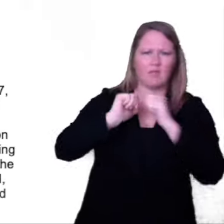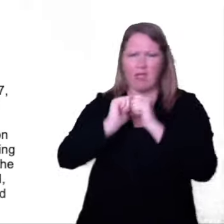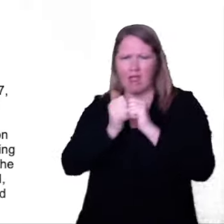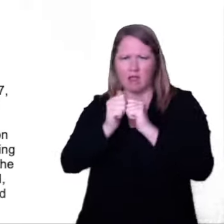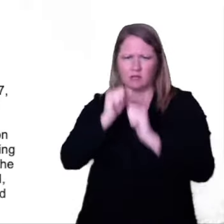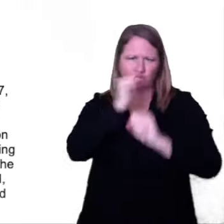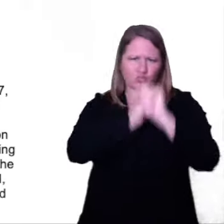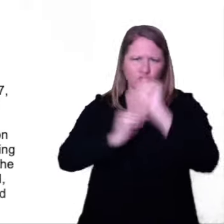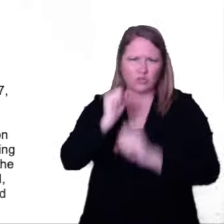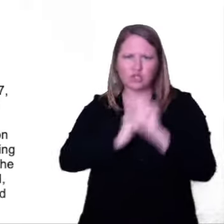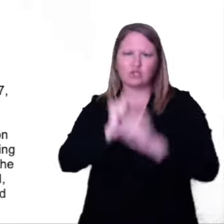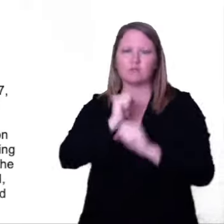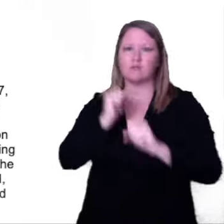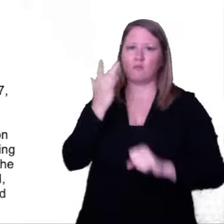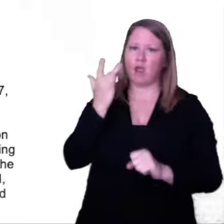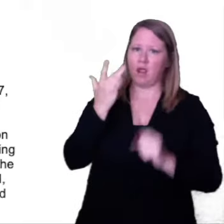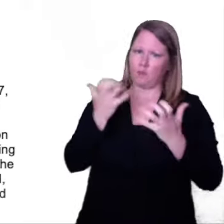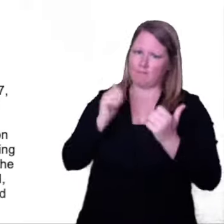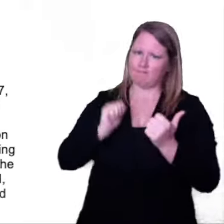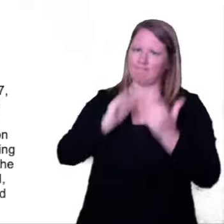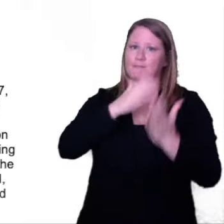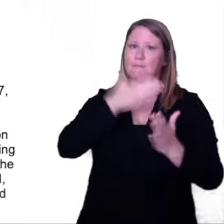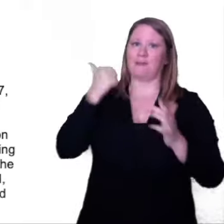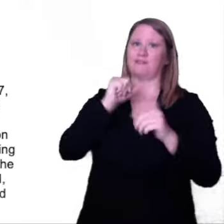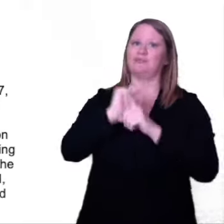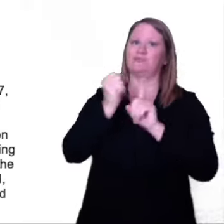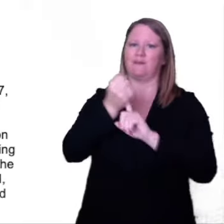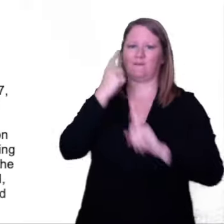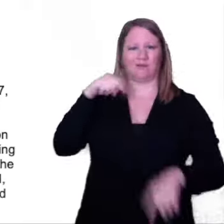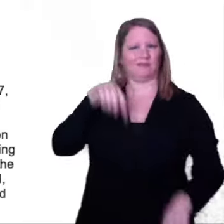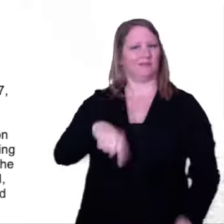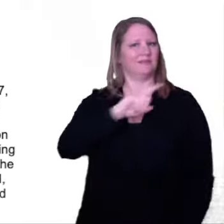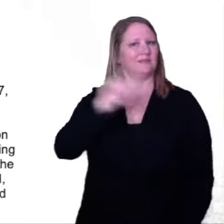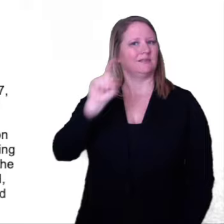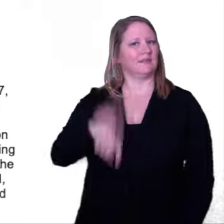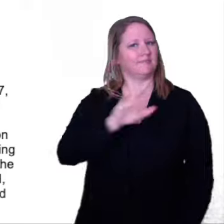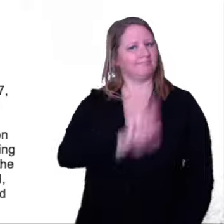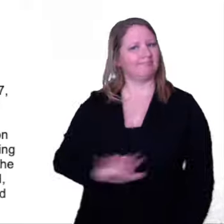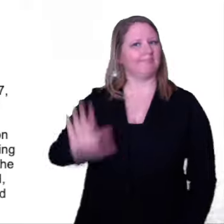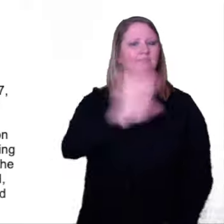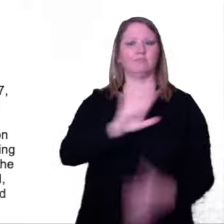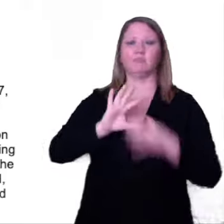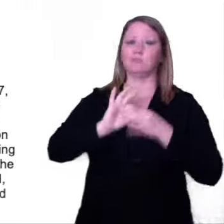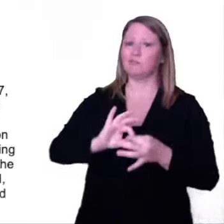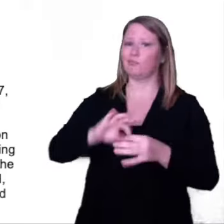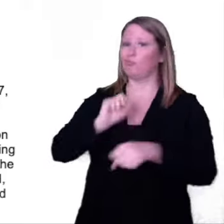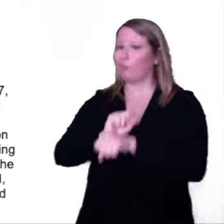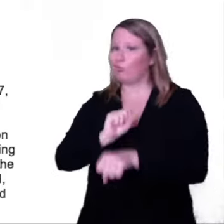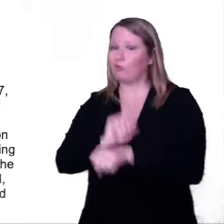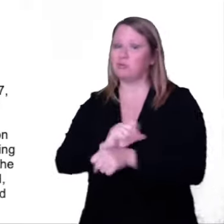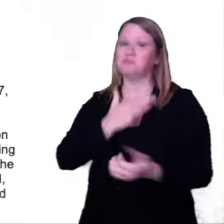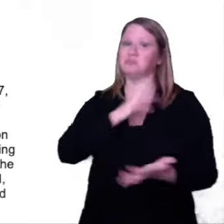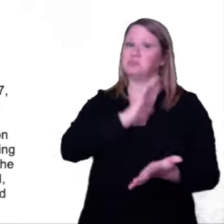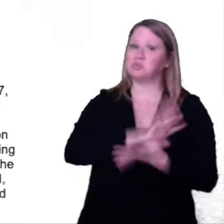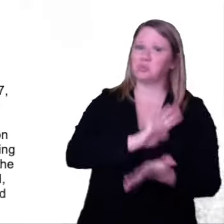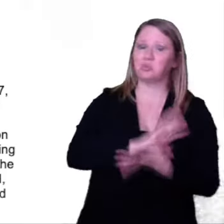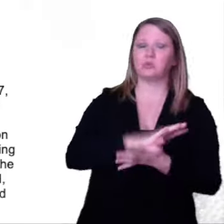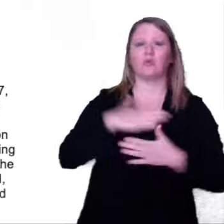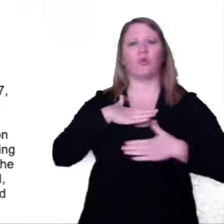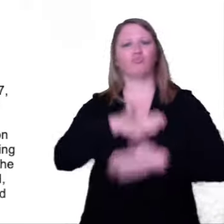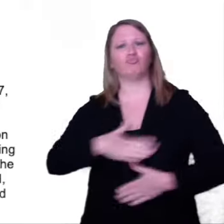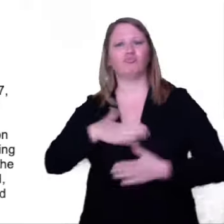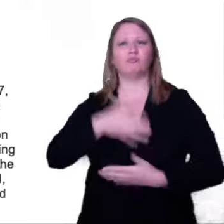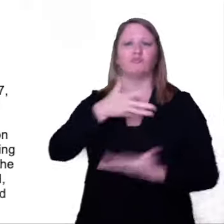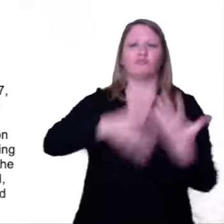and revitalizing all aspects of the Lone Star State: work, school, entertainment,